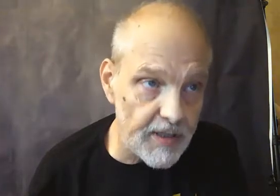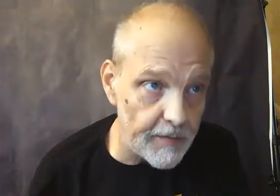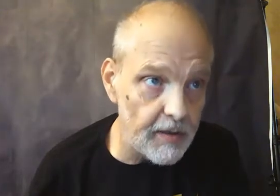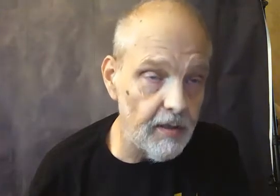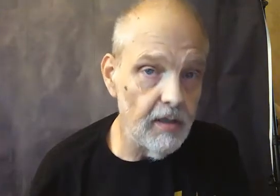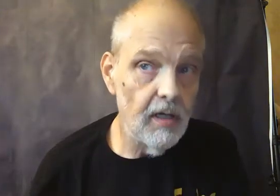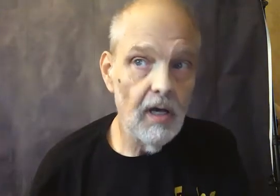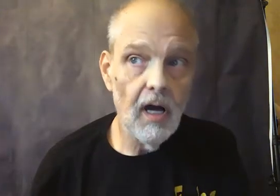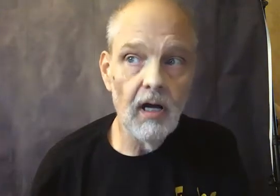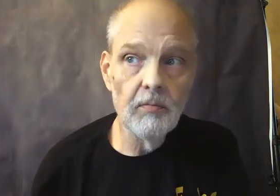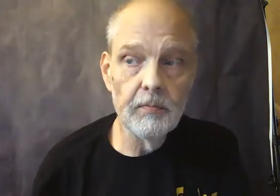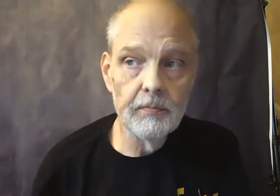specific.